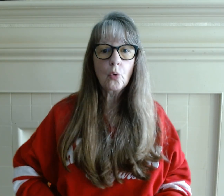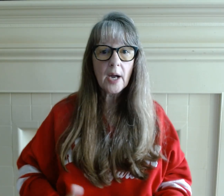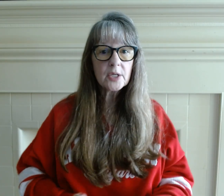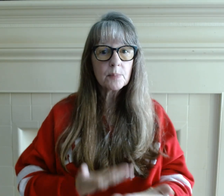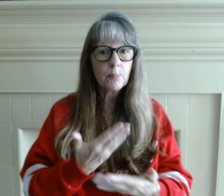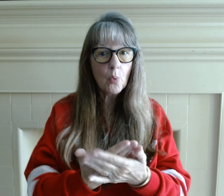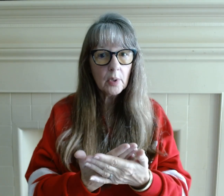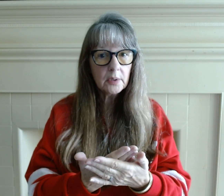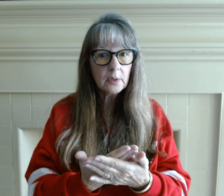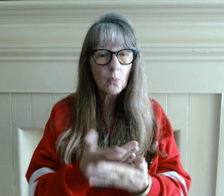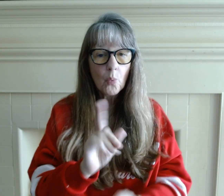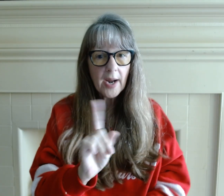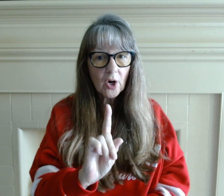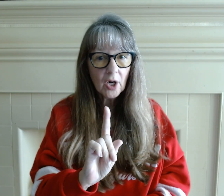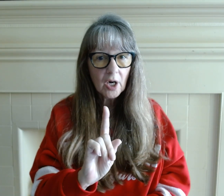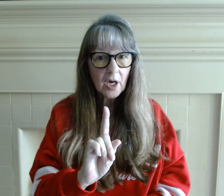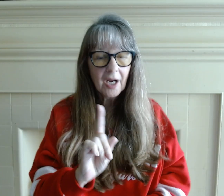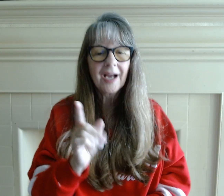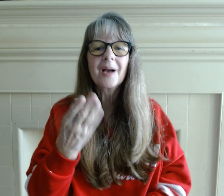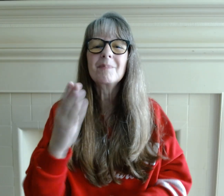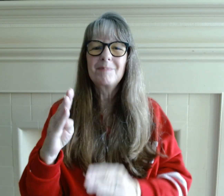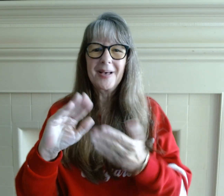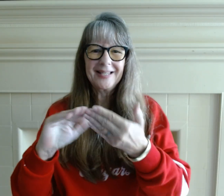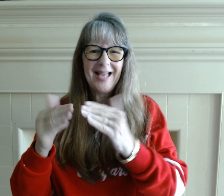Christ born, where? Bethlehem.